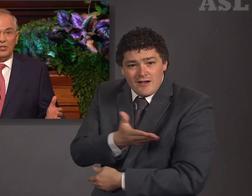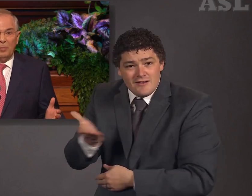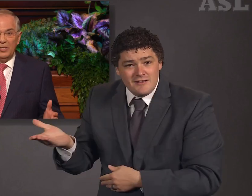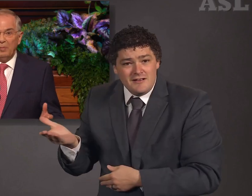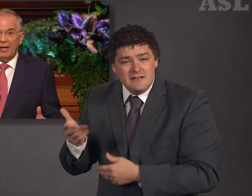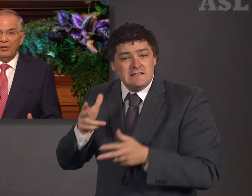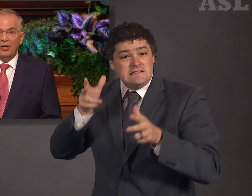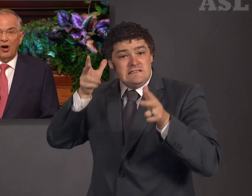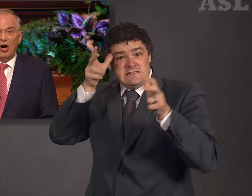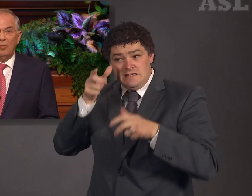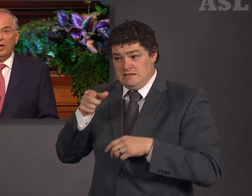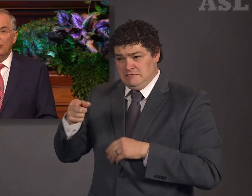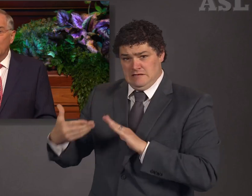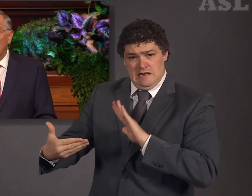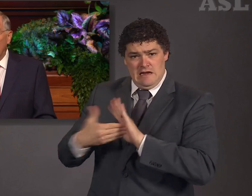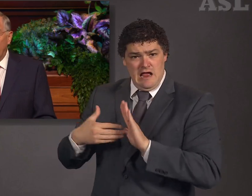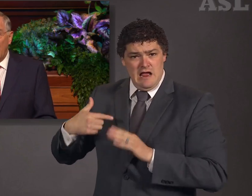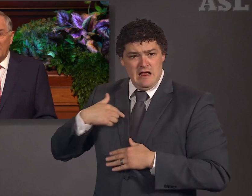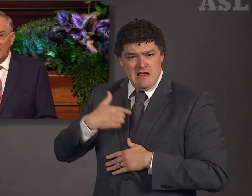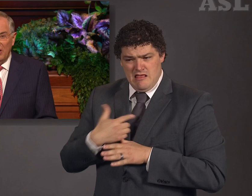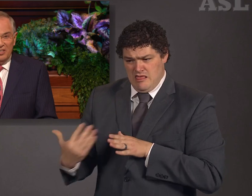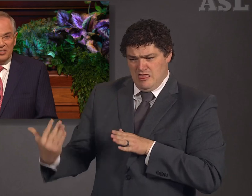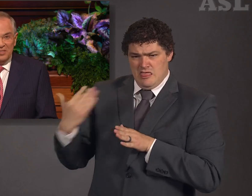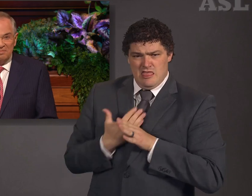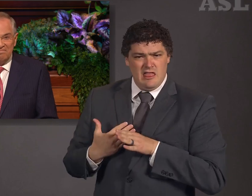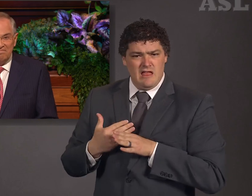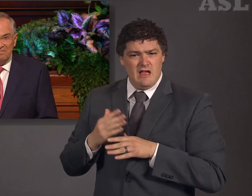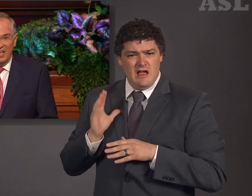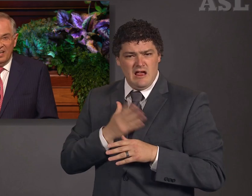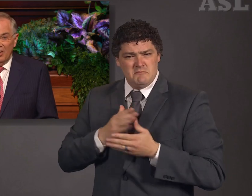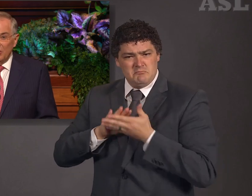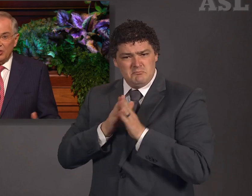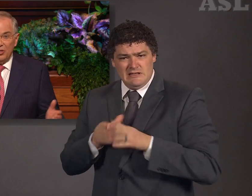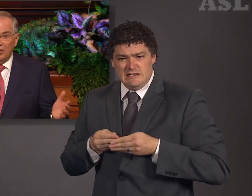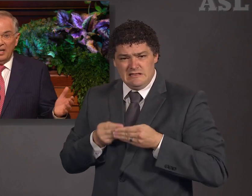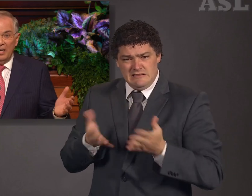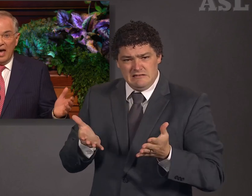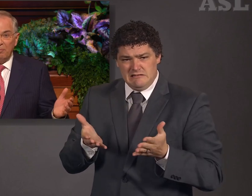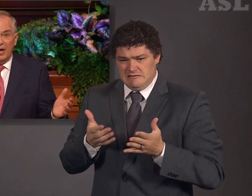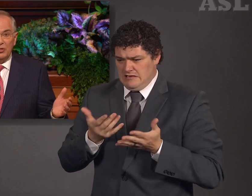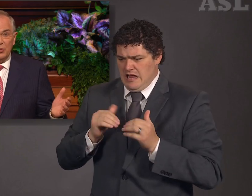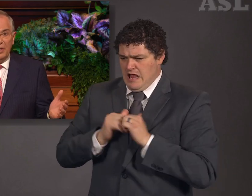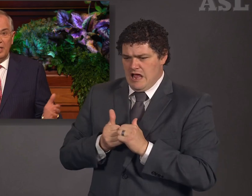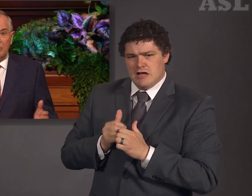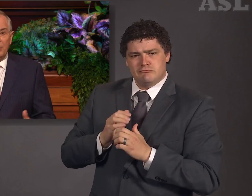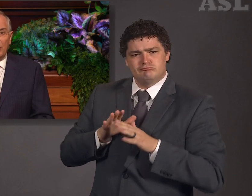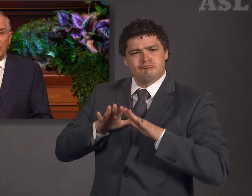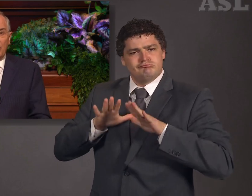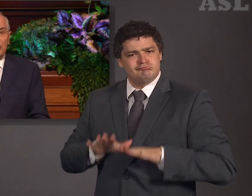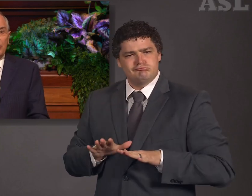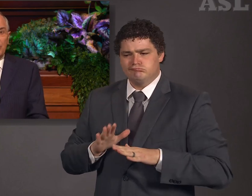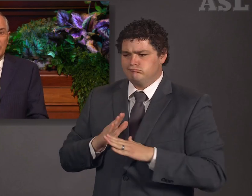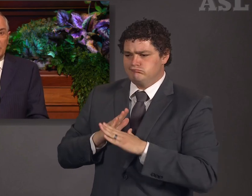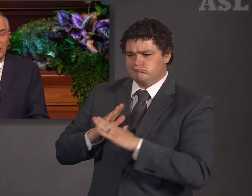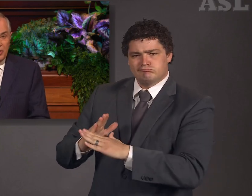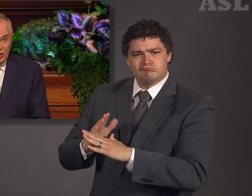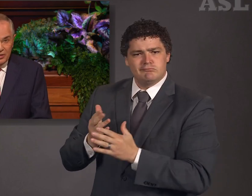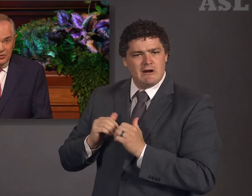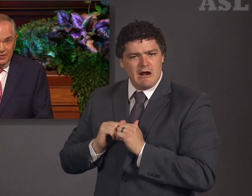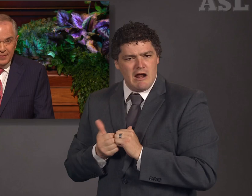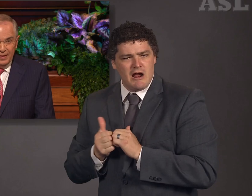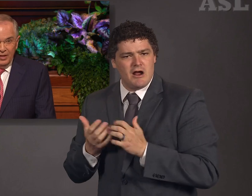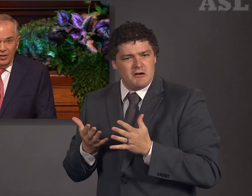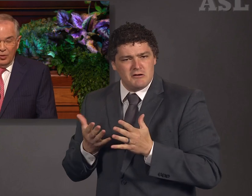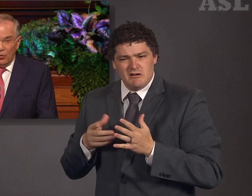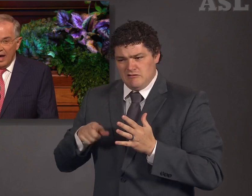How does a peacemaker calm and cool the fiery darts? Certainly not by shrinking before those who disparage